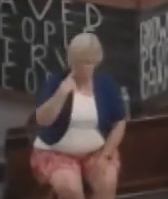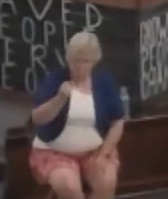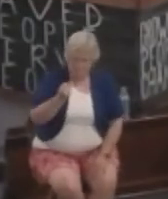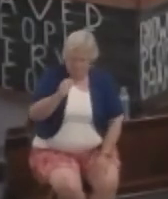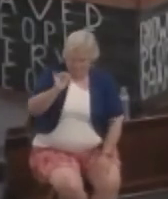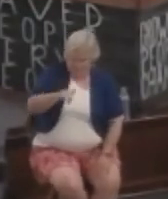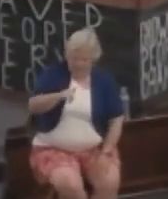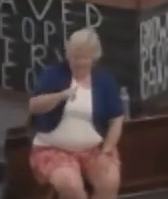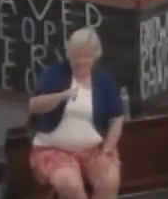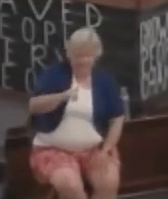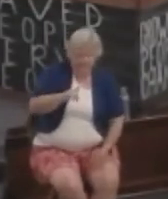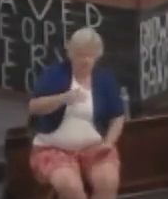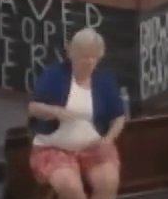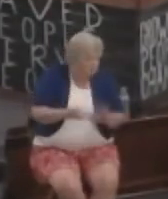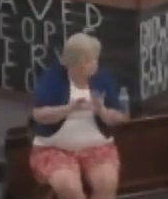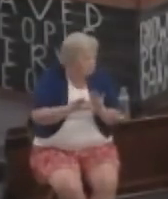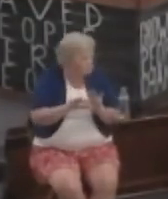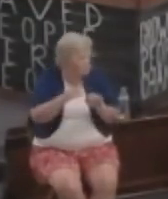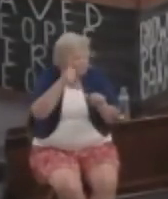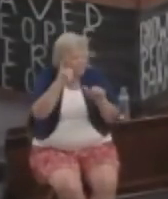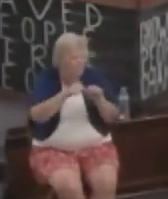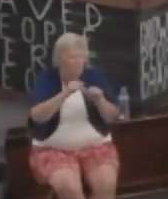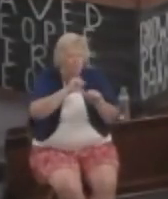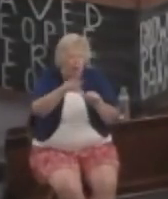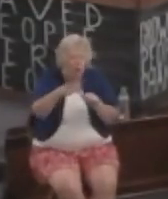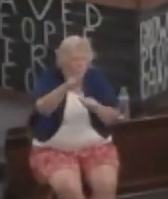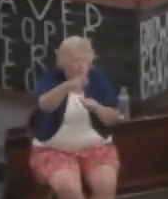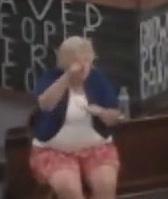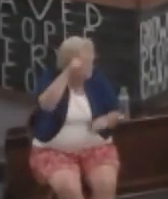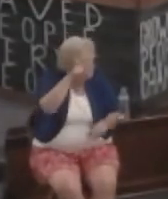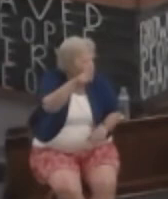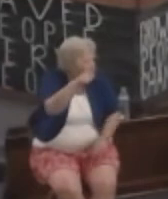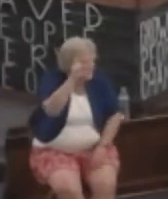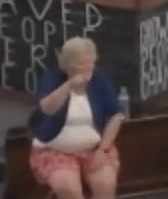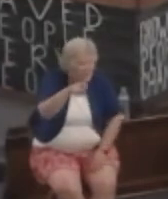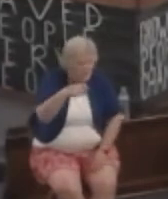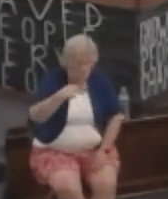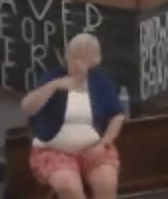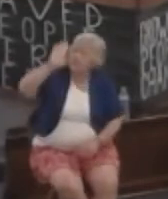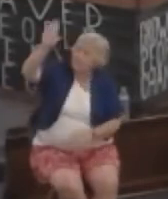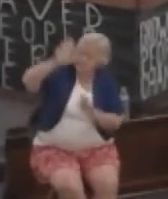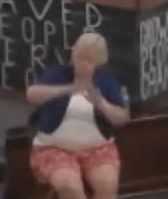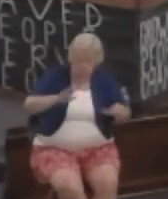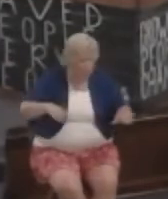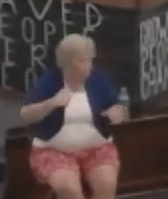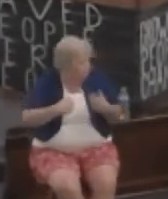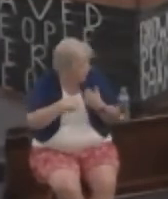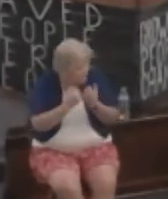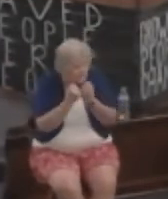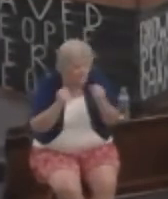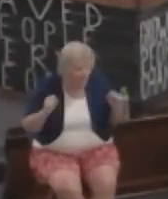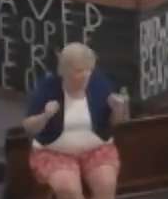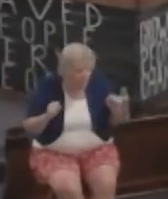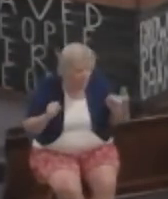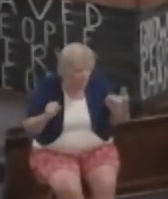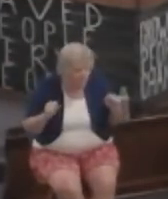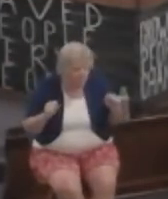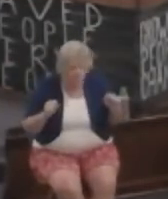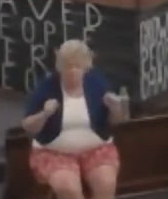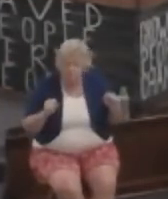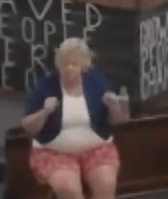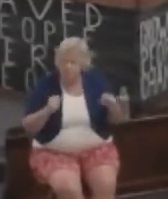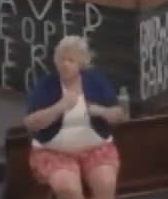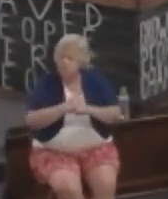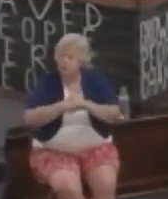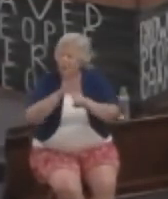is a high note and it is all that we need. We are children of God. We are saved. Sorry, PowerPoint guys, because none of this